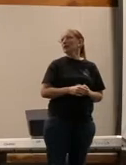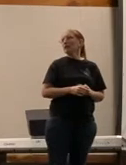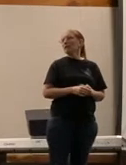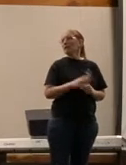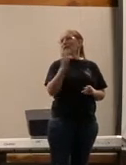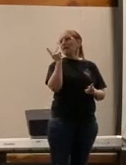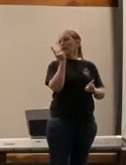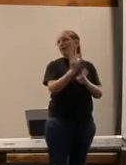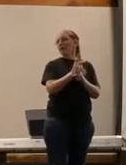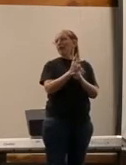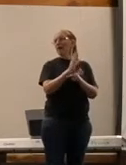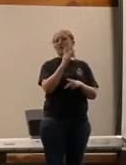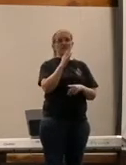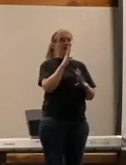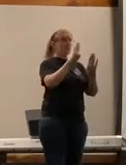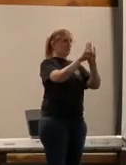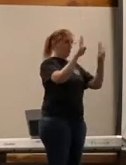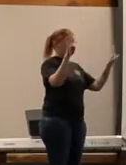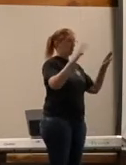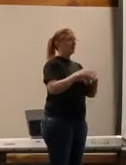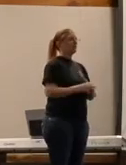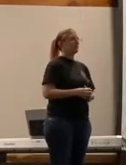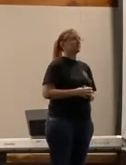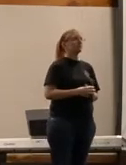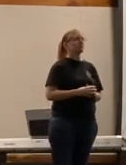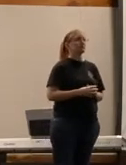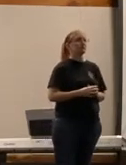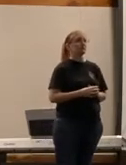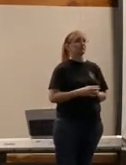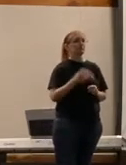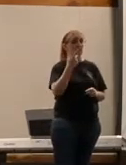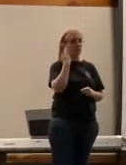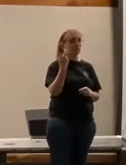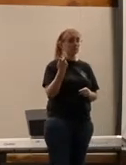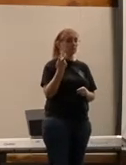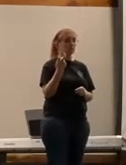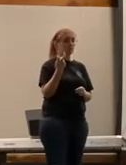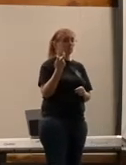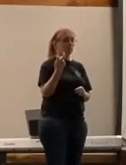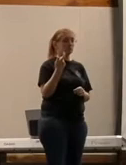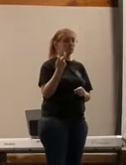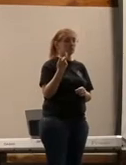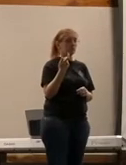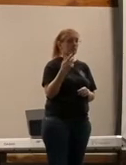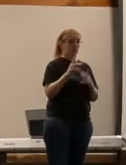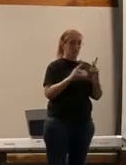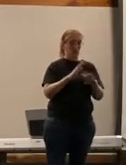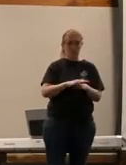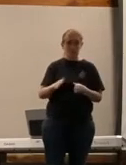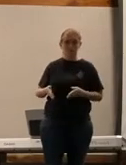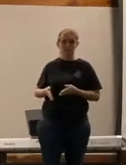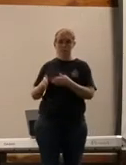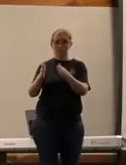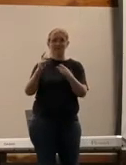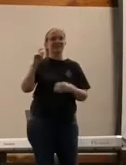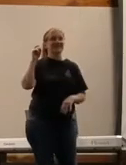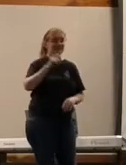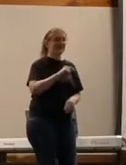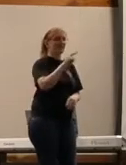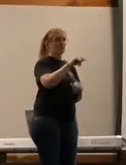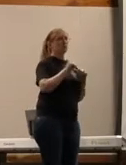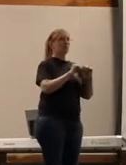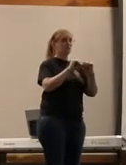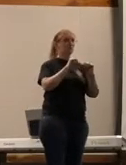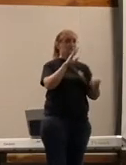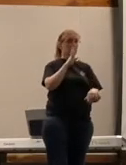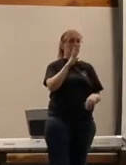Keep speaking to the brick walls. Because people on uneven street I need you to keep speaking to them.